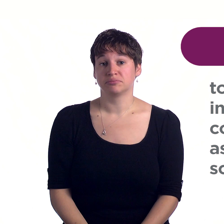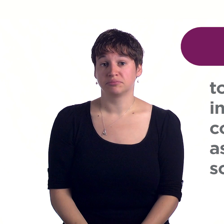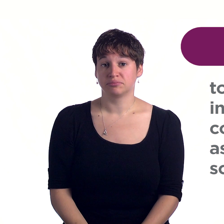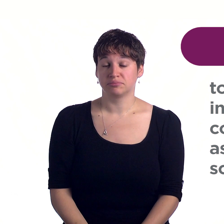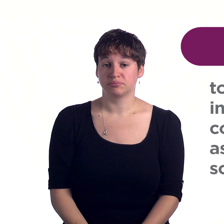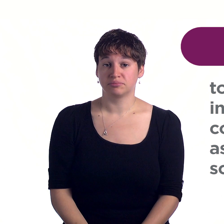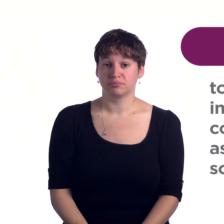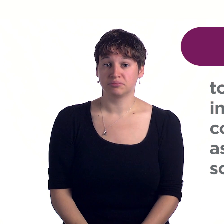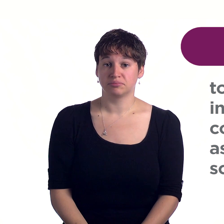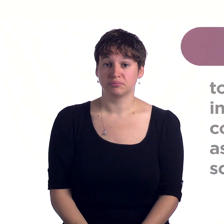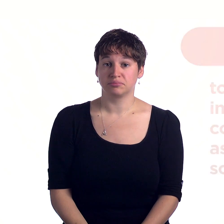been scheduled if needed.